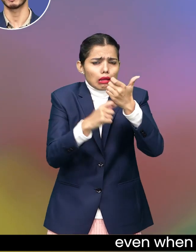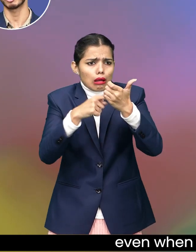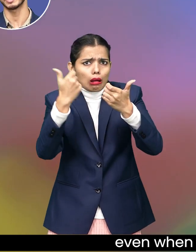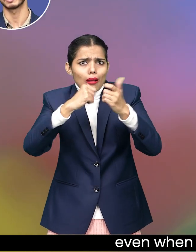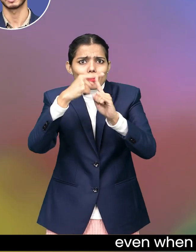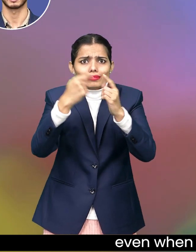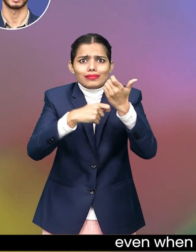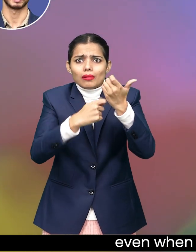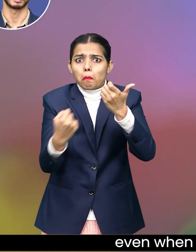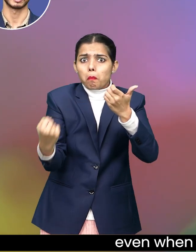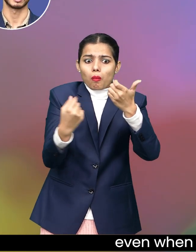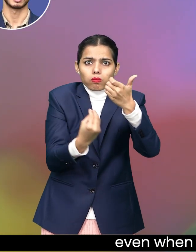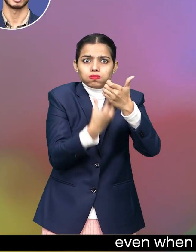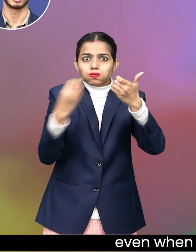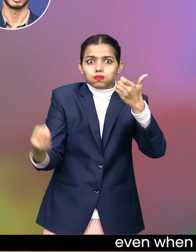is drawn from it.